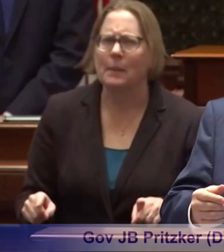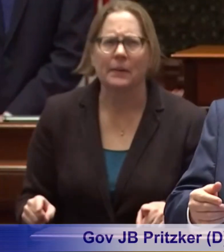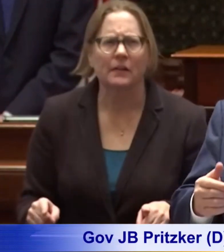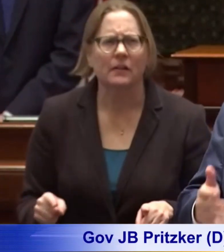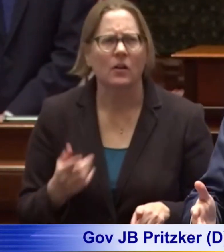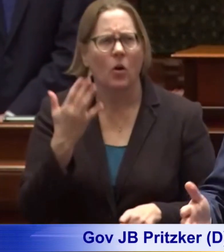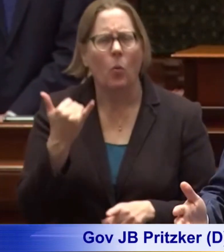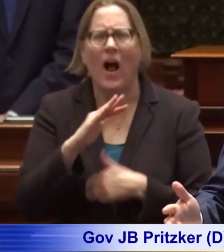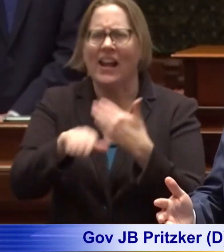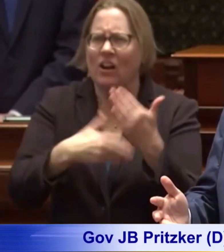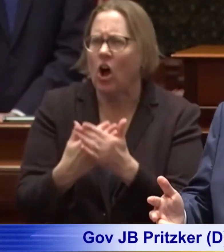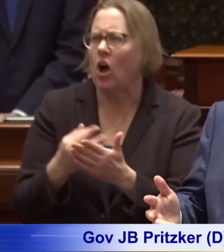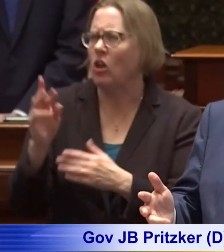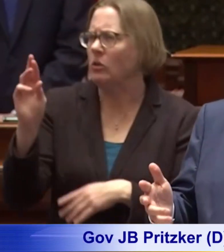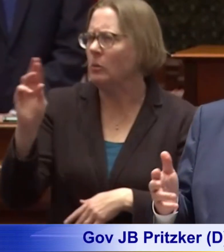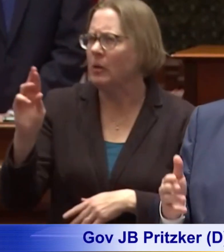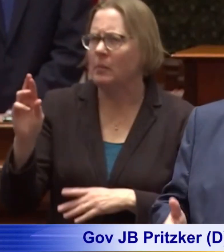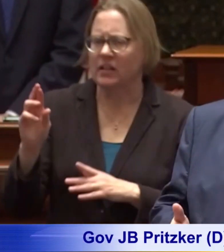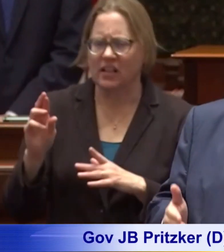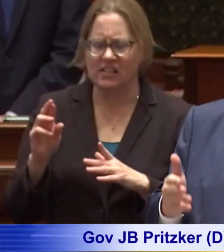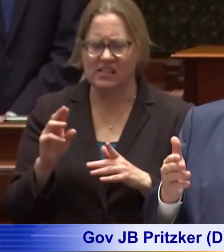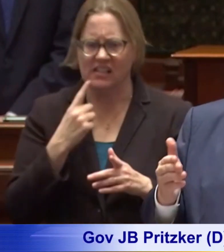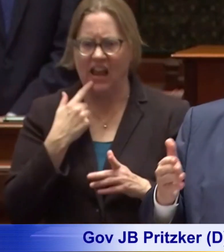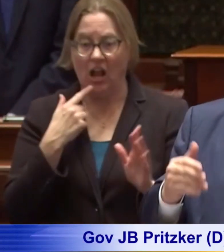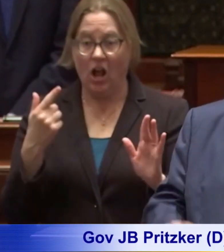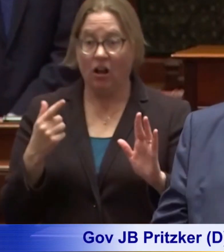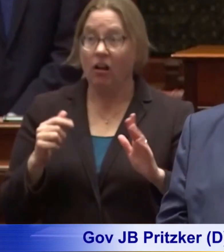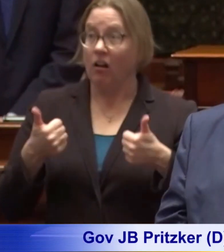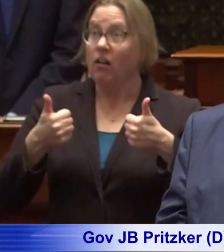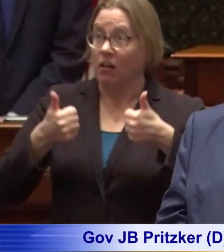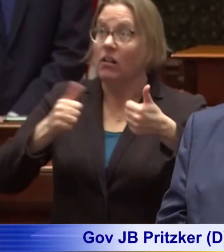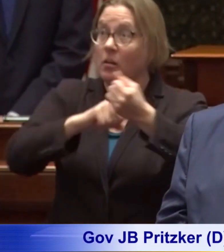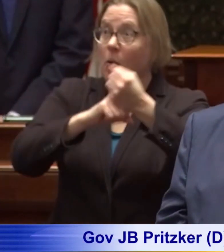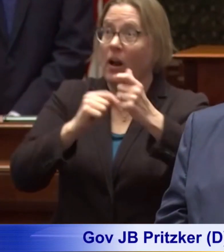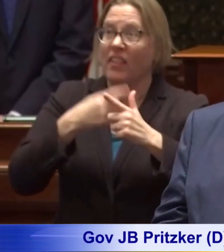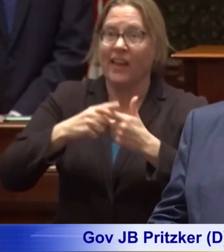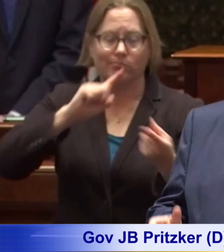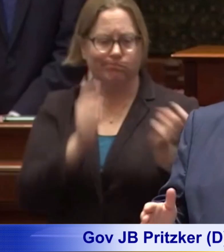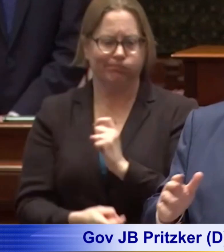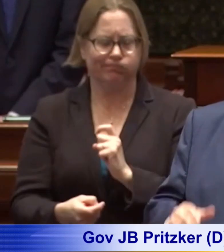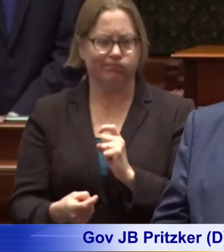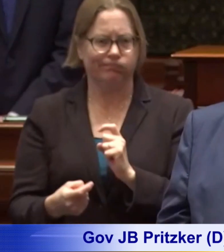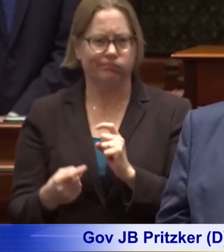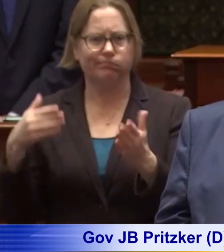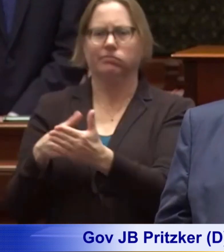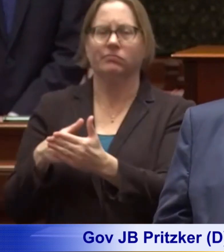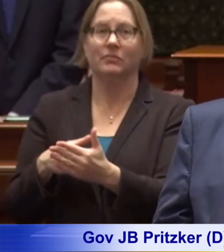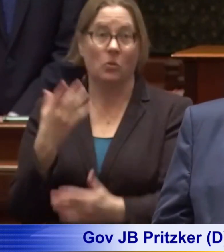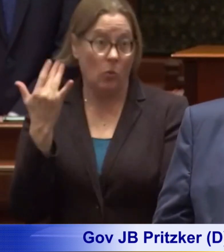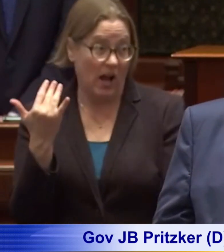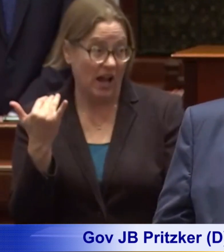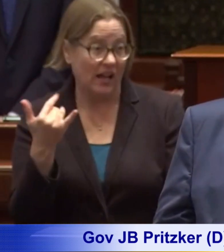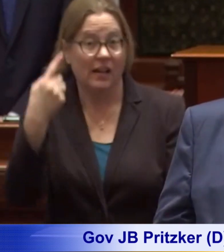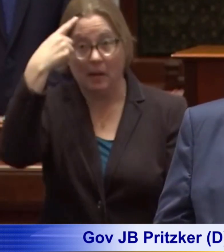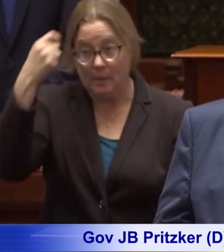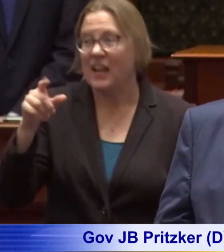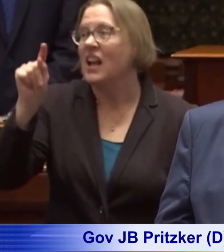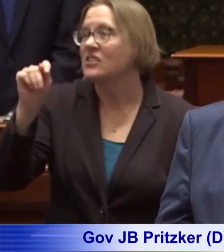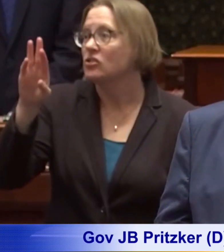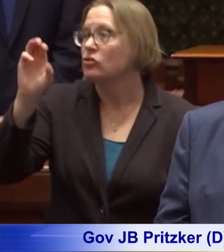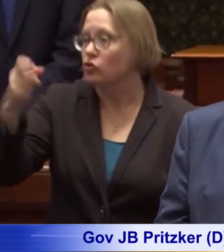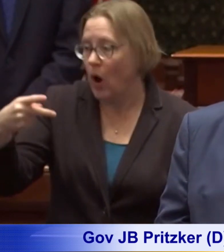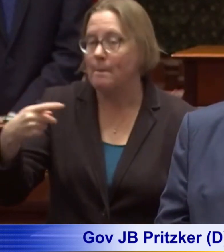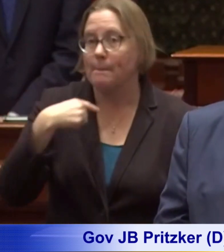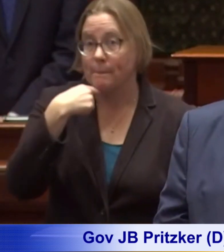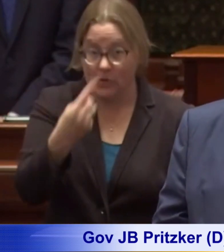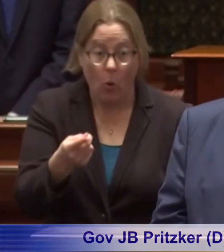single Republican run away from something that they claimed they desperately want? Because Donald Trump told them to, and they're